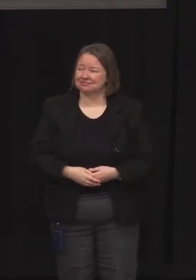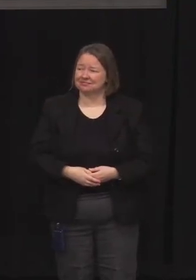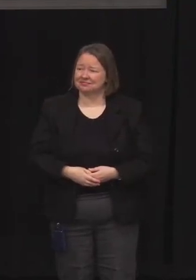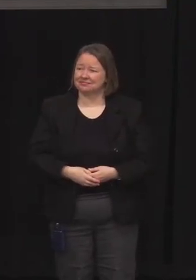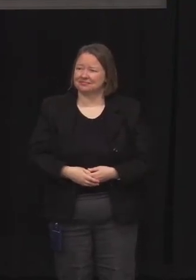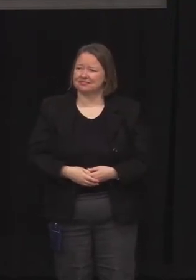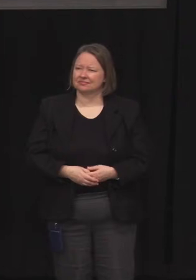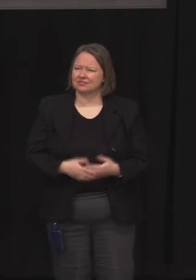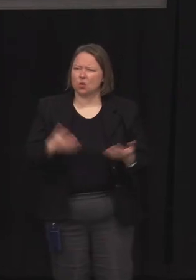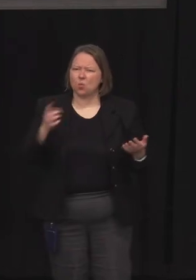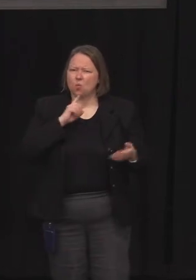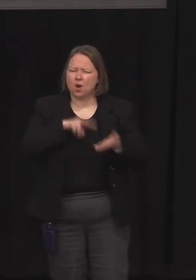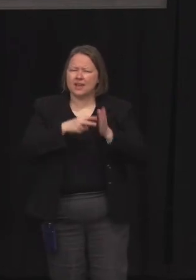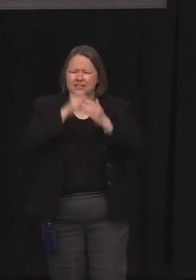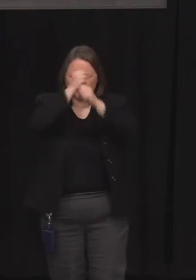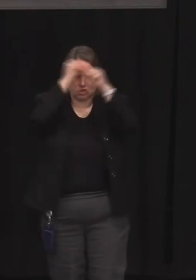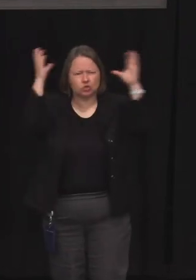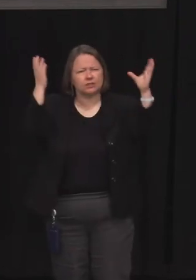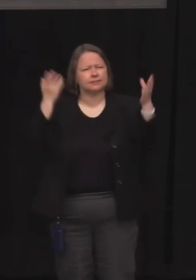So what is a dream?